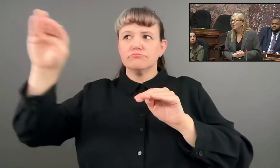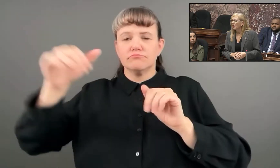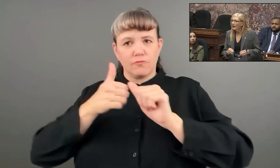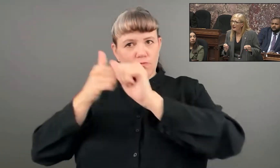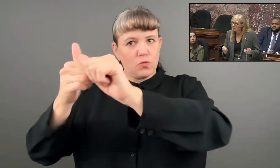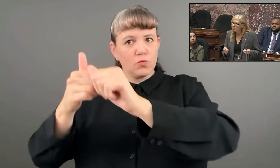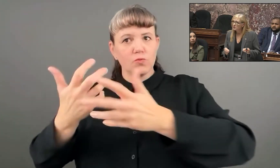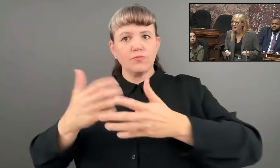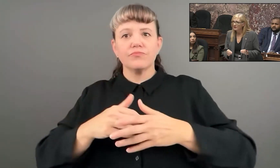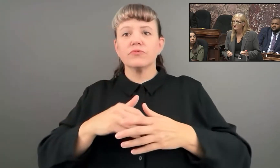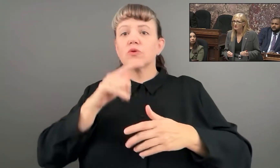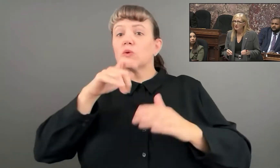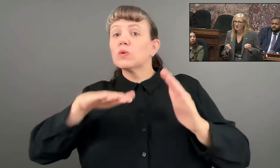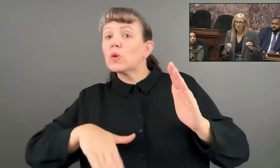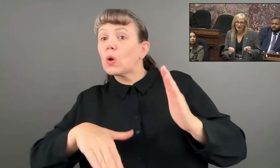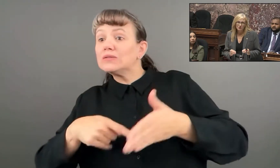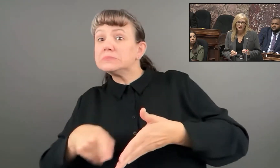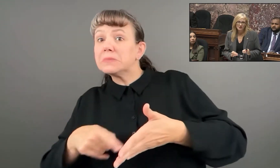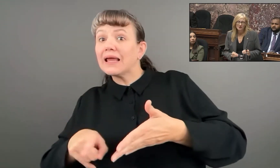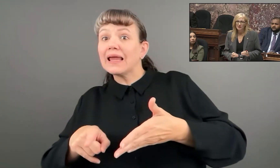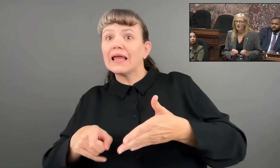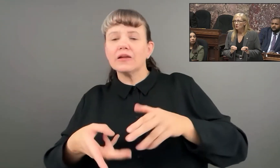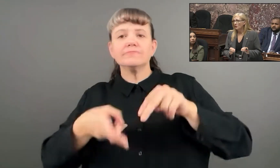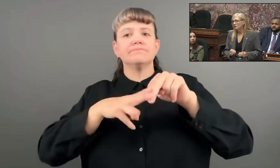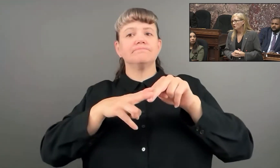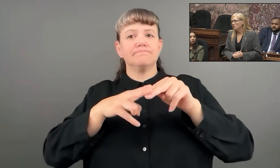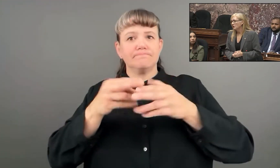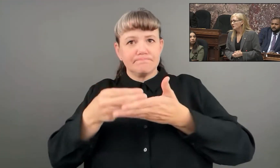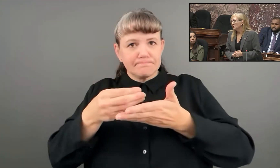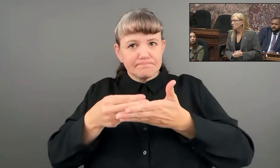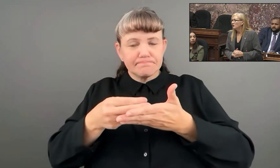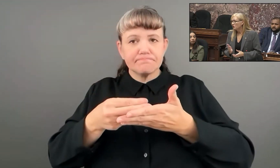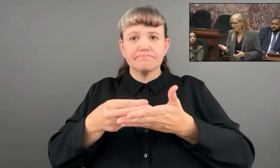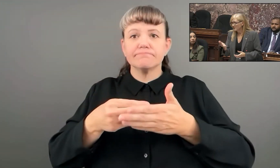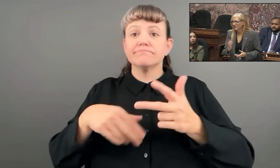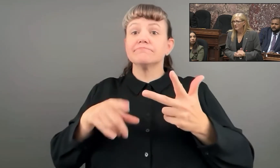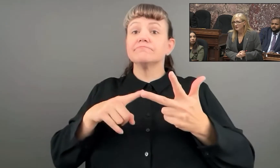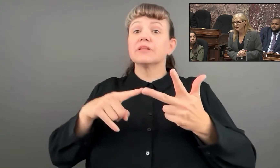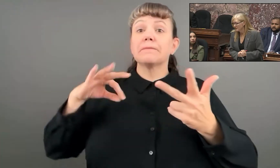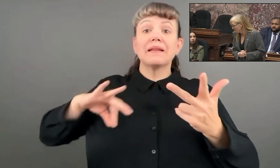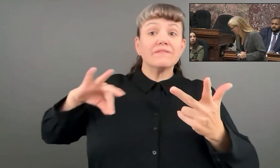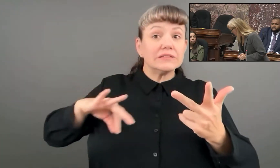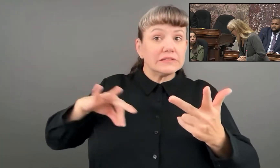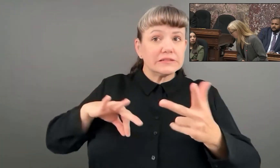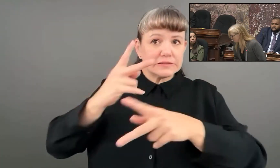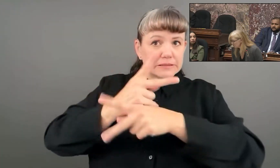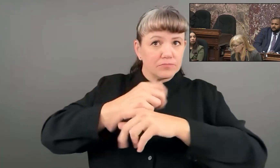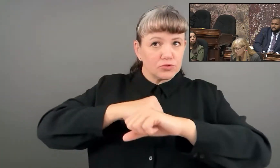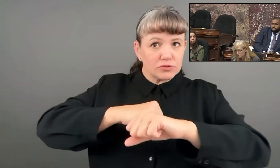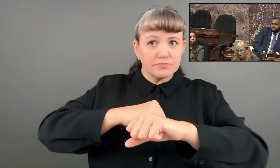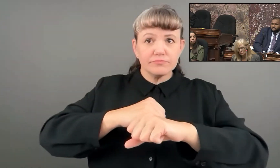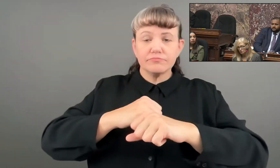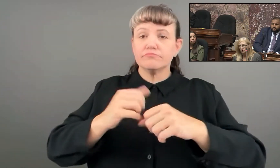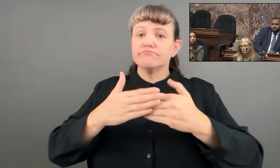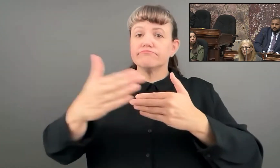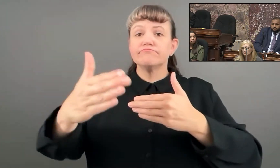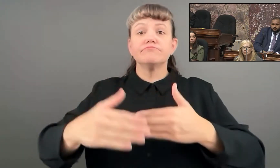union and protects their benefits going forward. We look forward to getting back to the table.